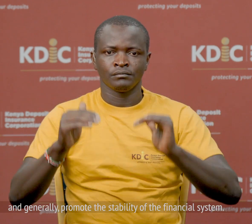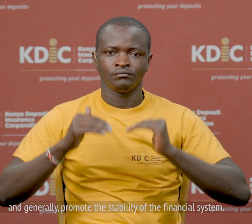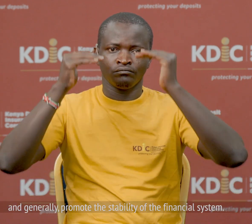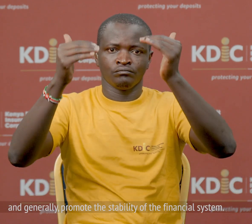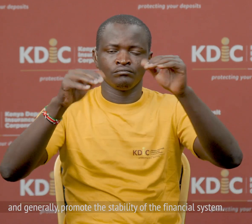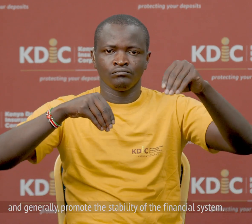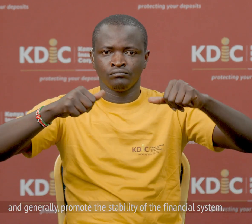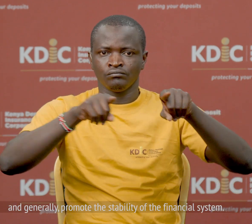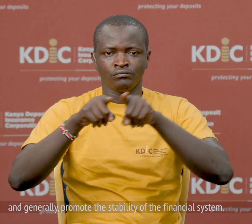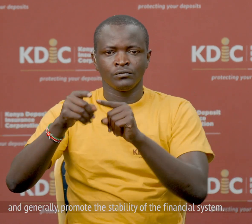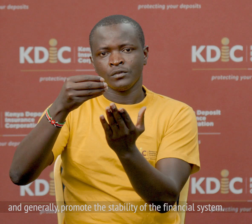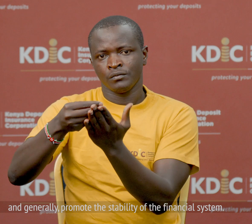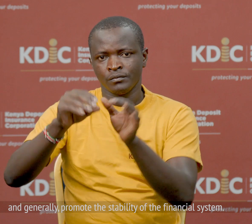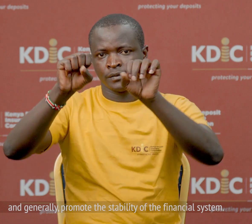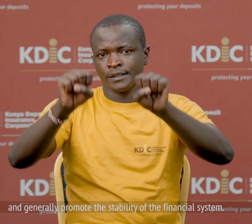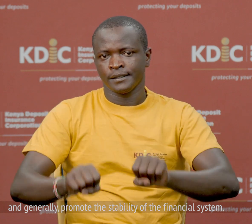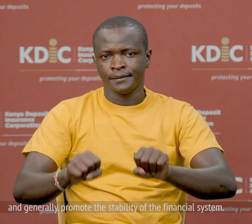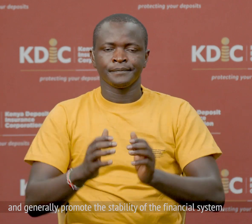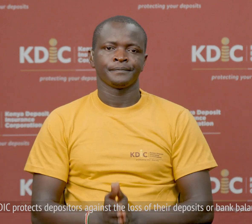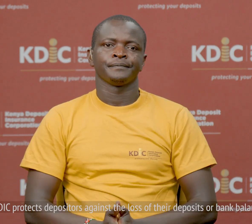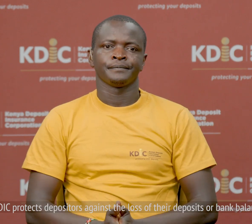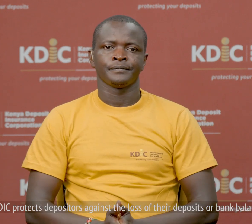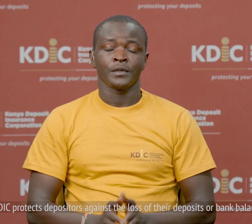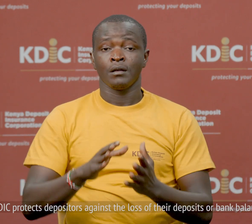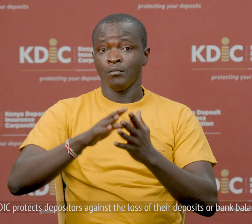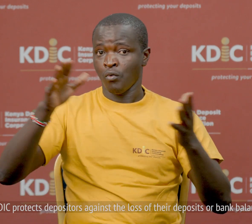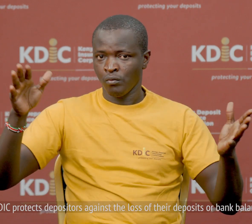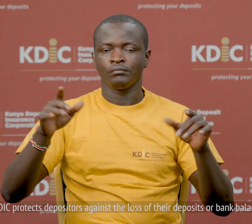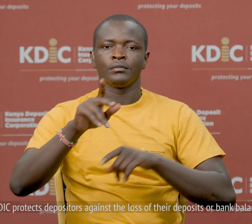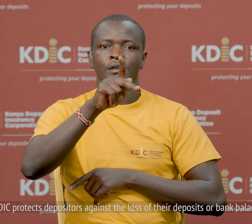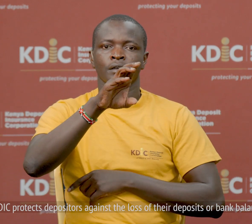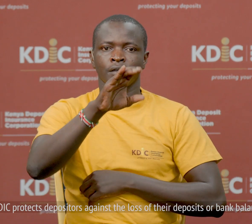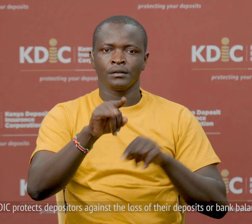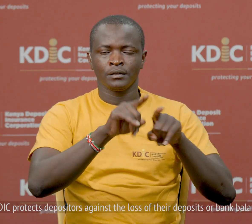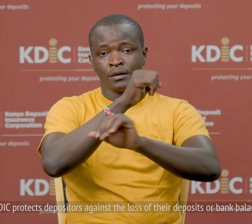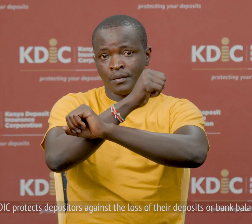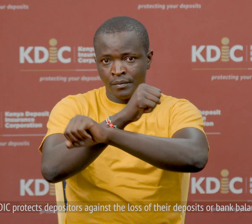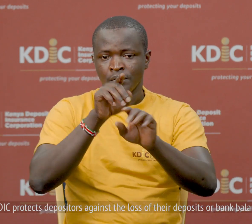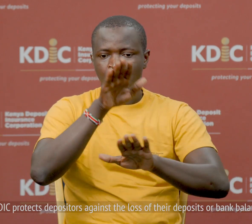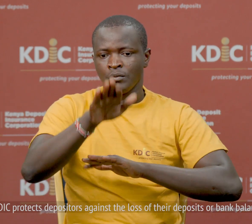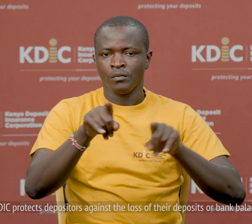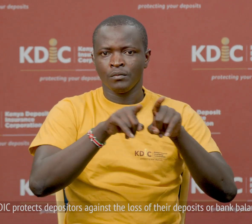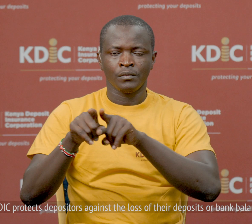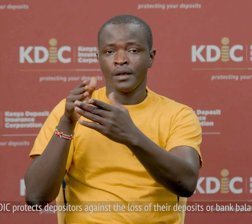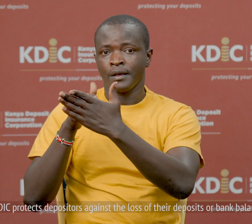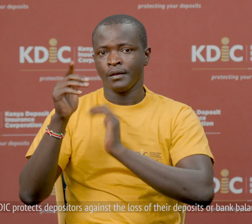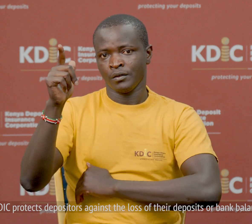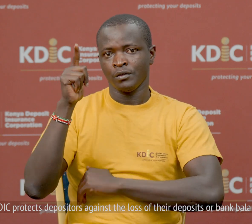stability of the financial system. Further, KDIC protects depositors against the loss of their deposits